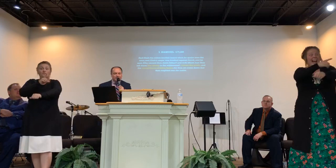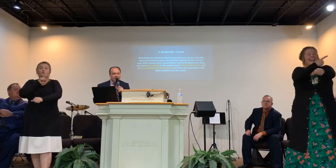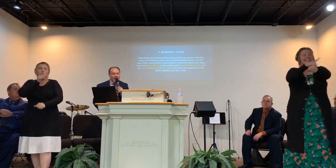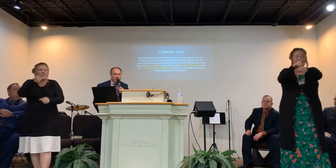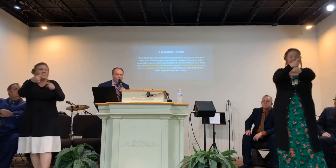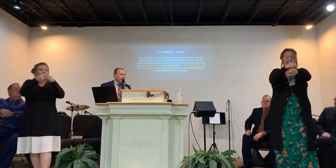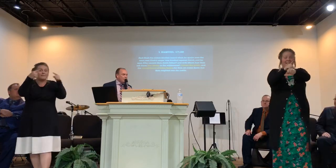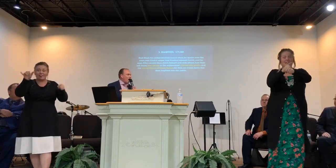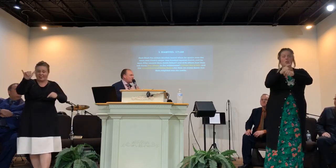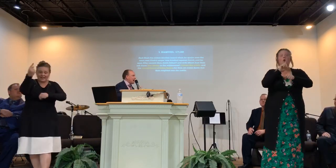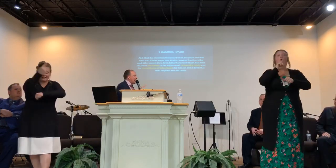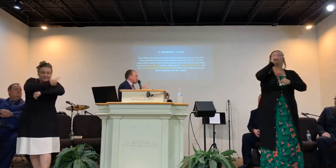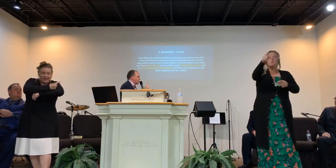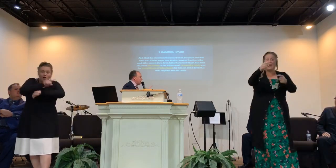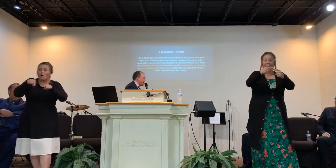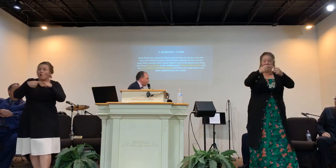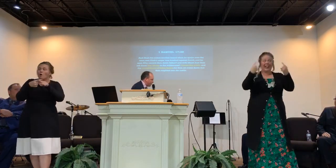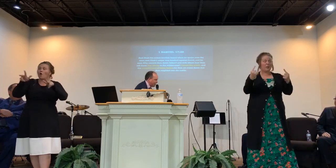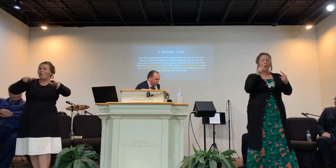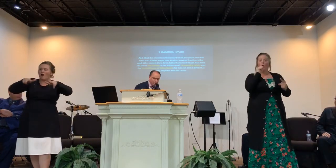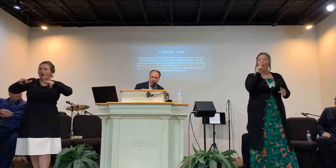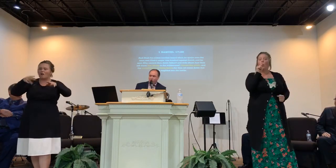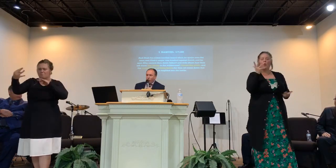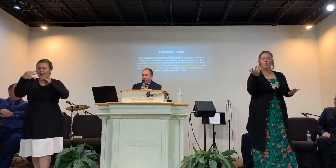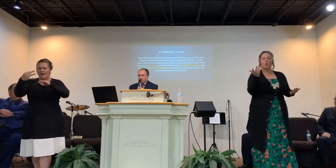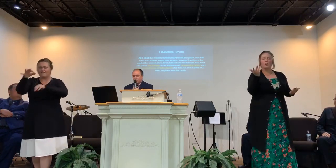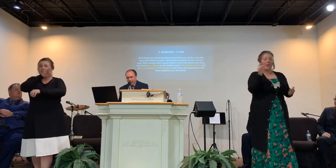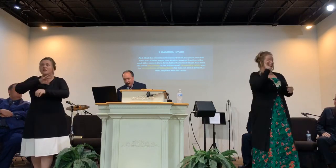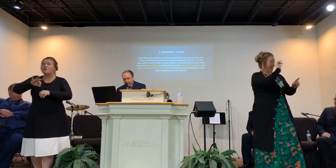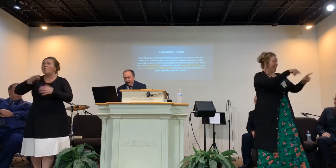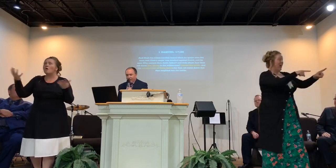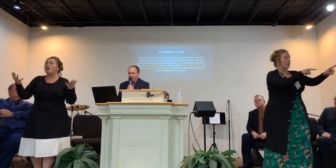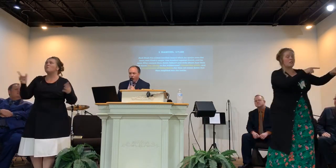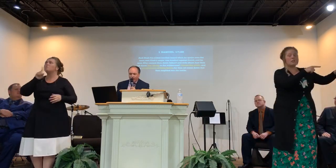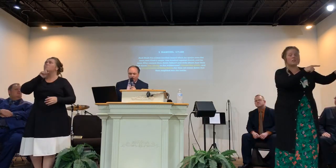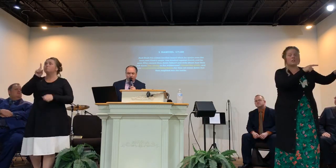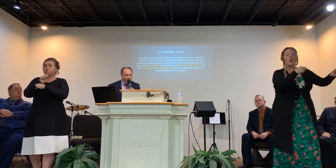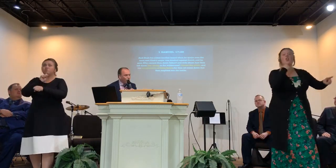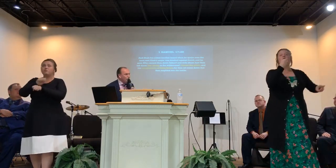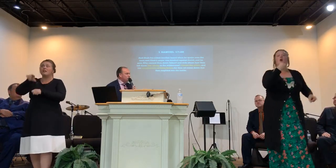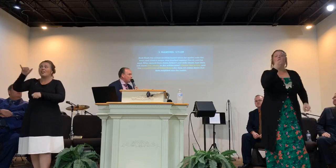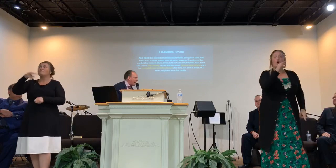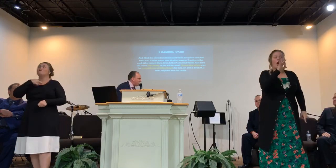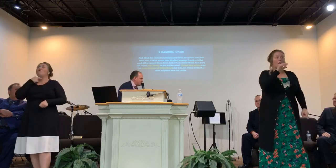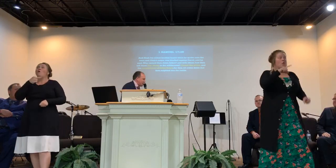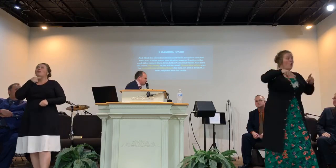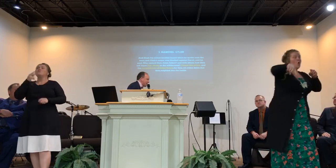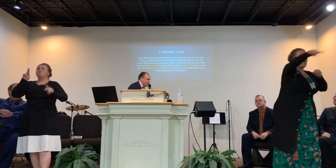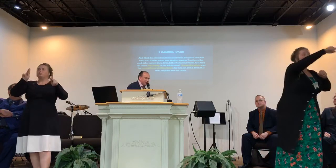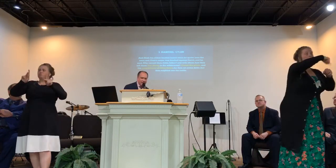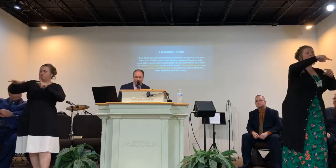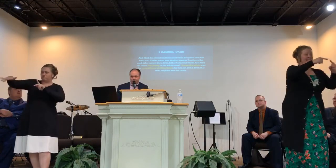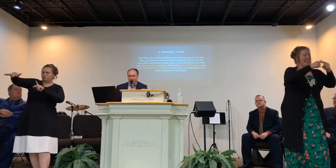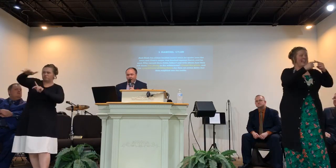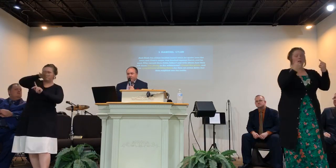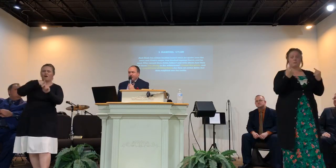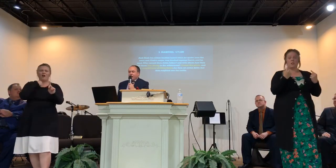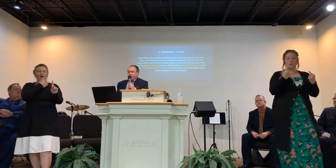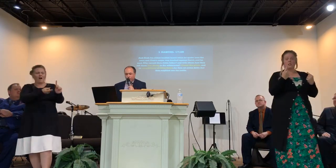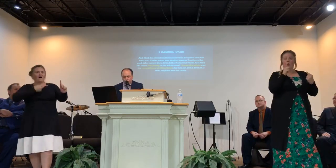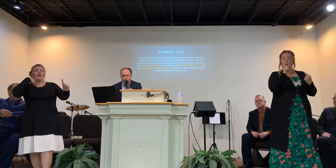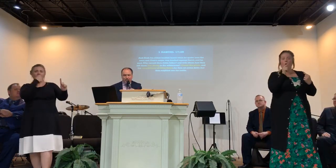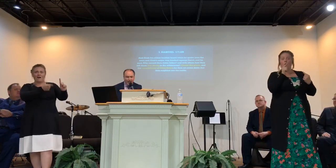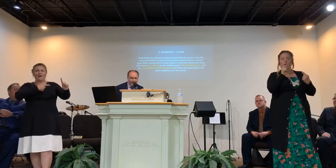enemy that day when he walked out to the battlefield was really the voice of those around him telling him